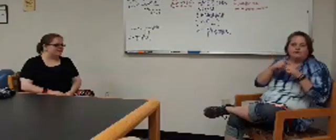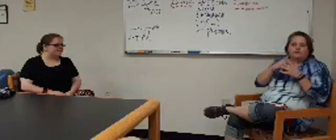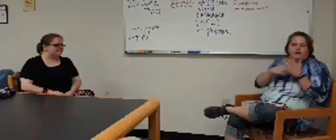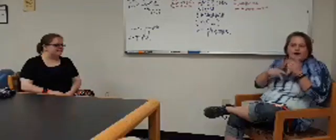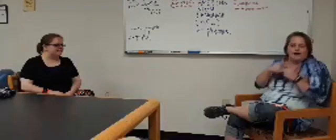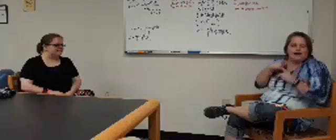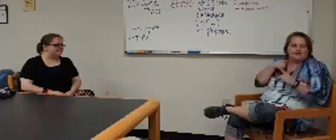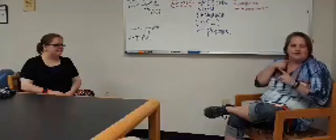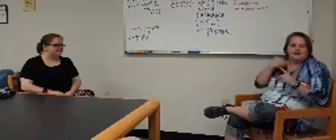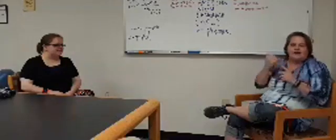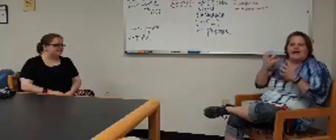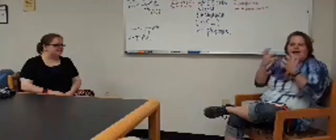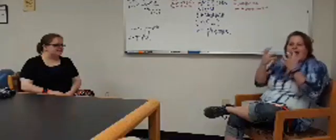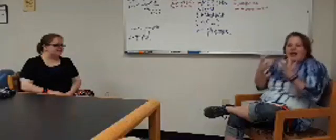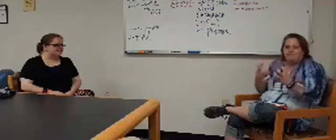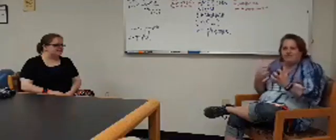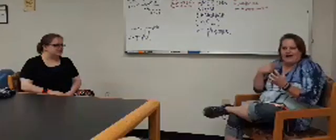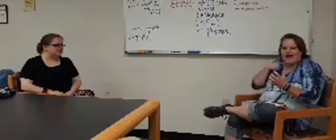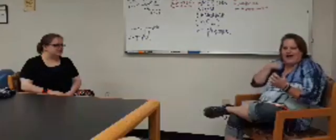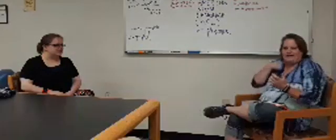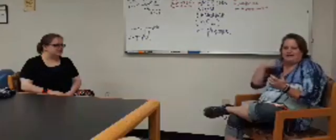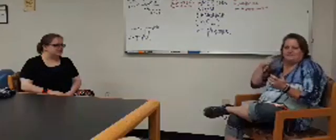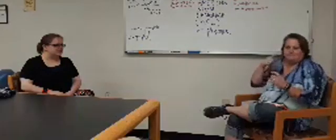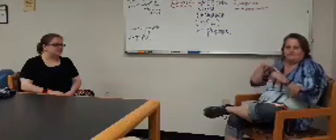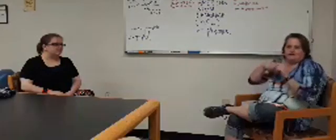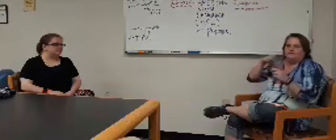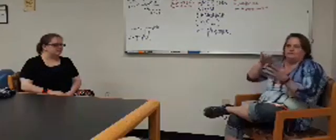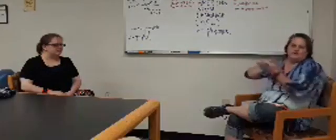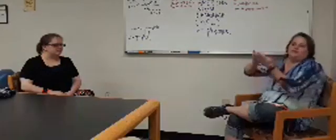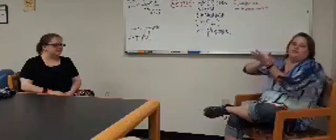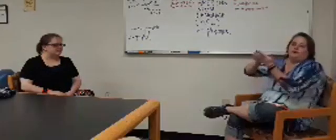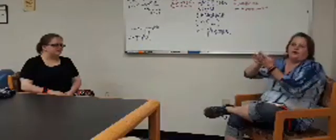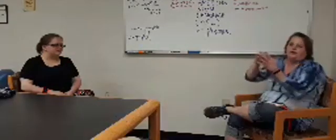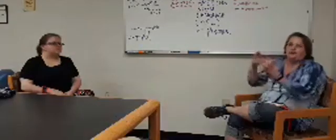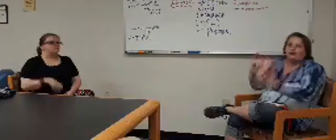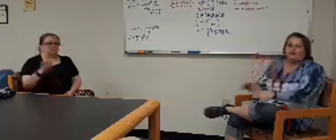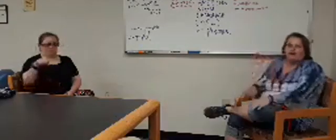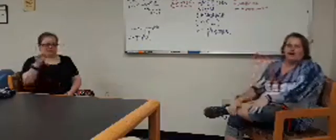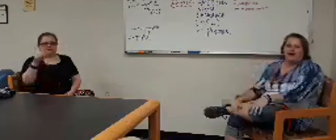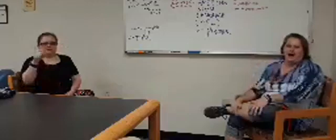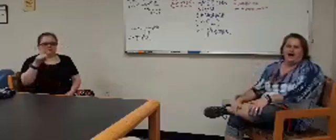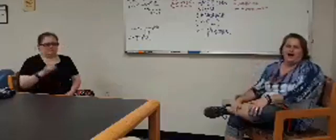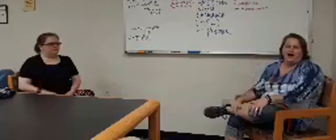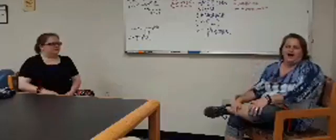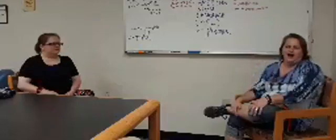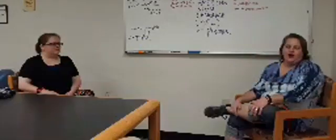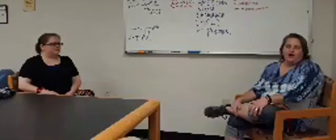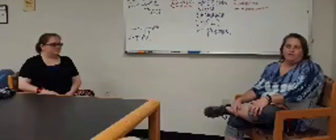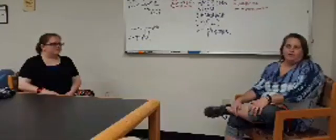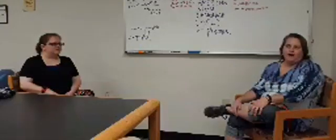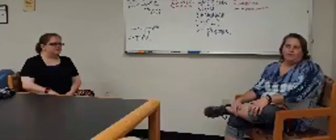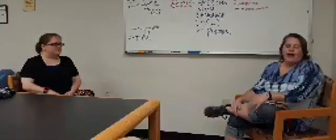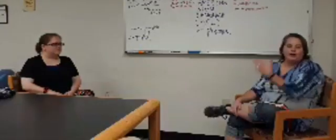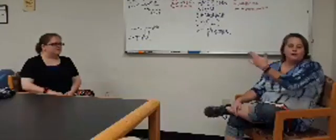kind of actor, like heavy actor from New York. I'm like, well, I know that we